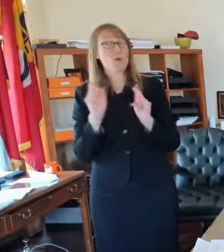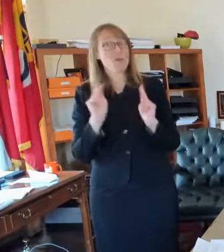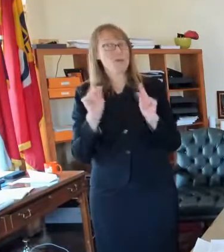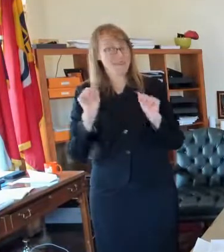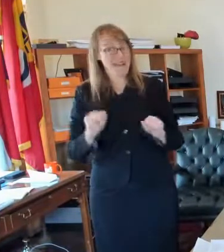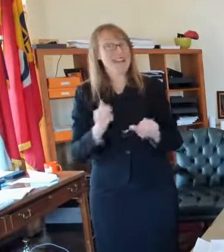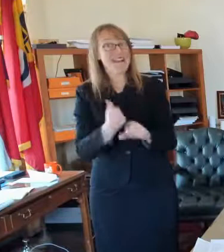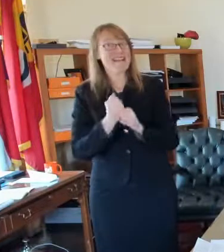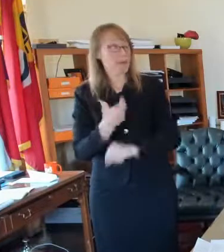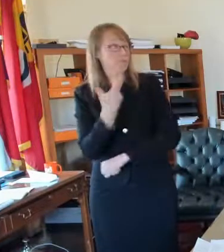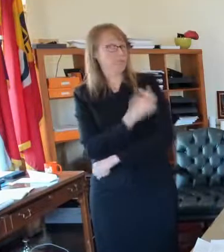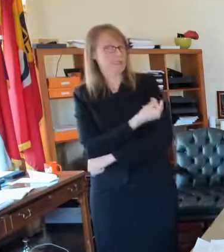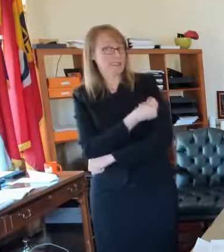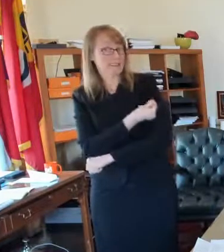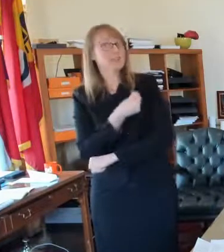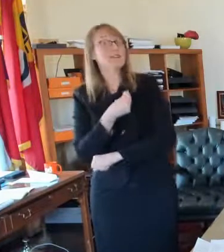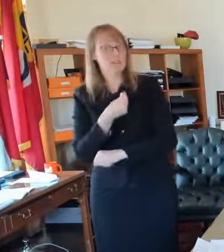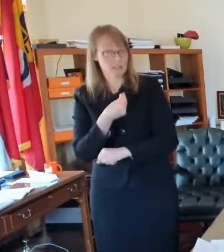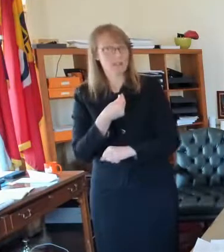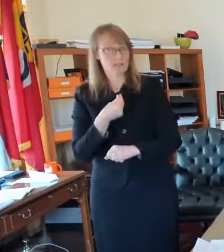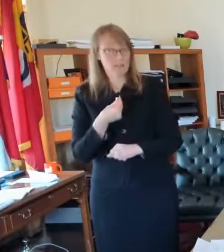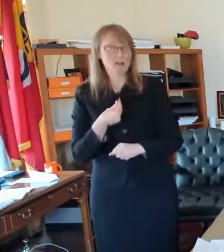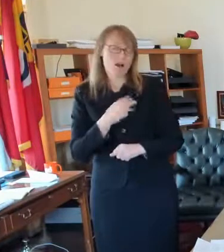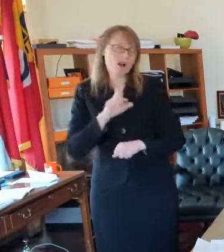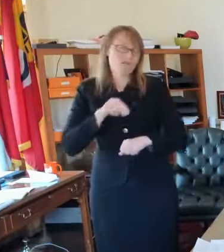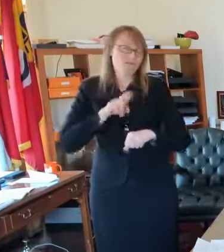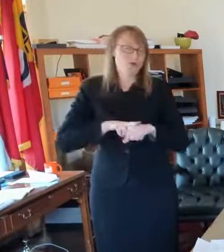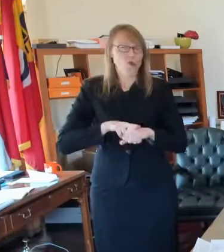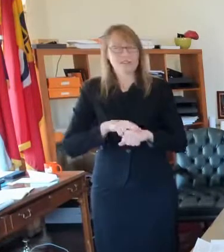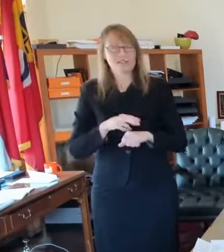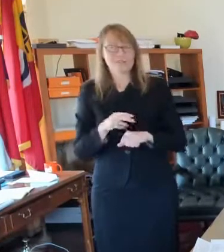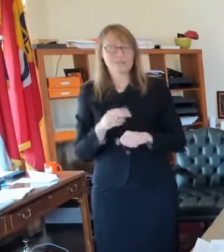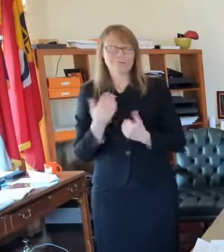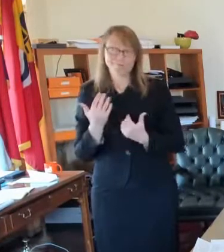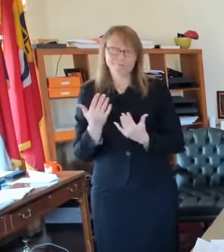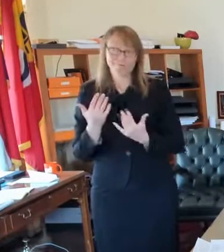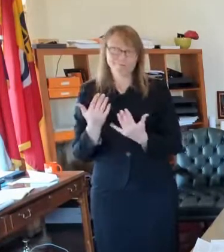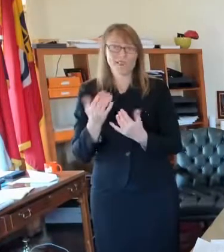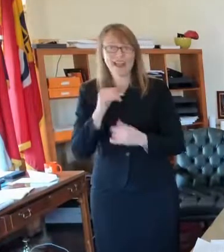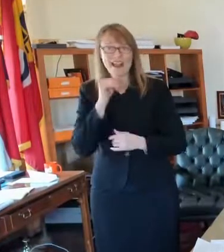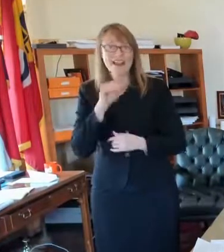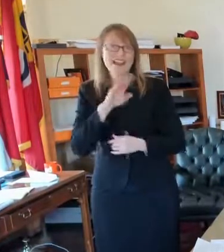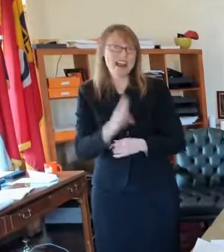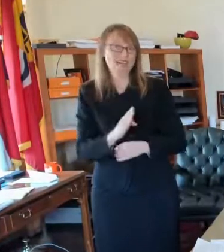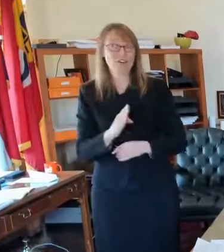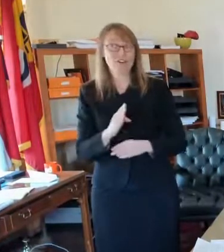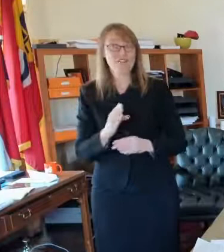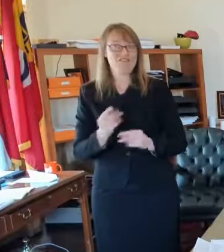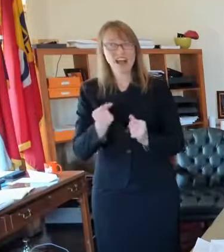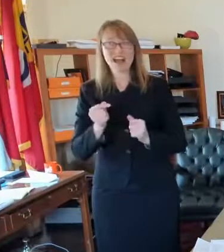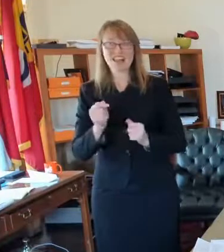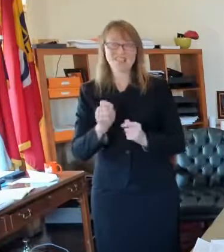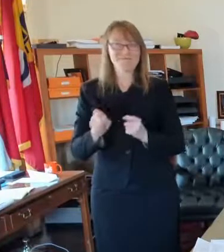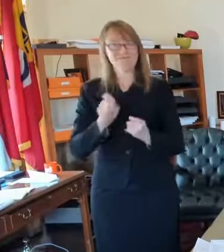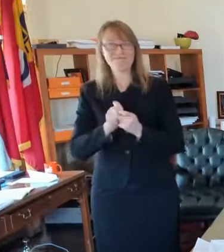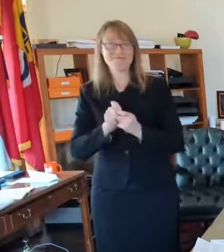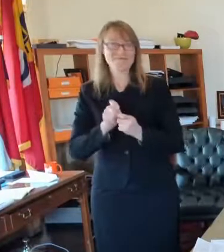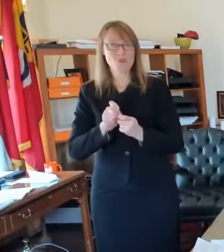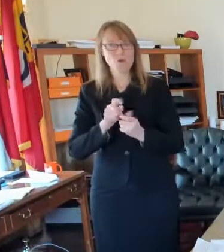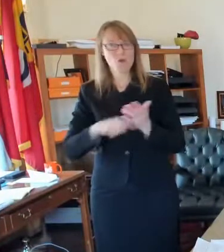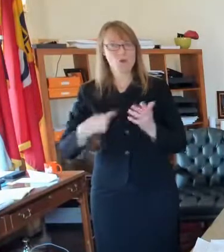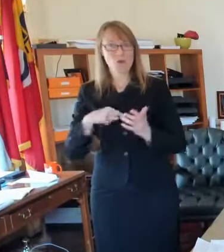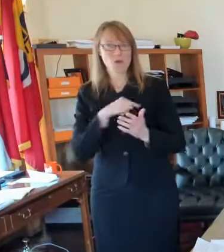course, it's never as fast as we all want it to be. So we'll talk more about that later. But with